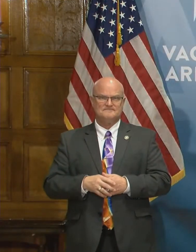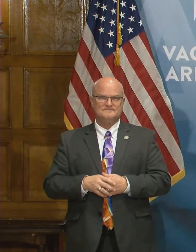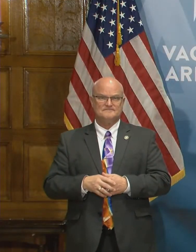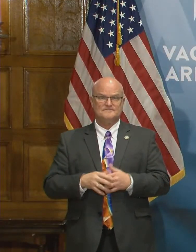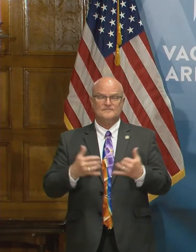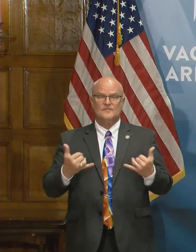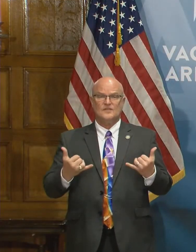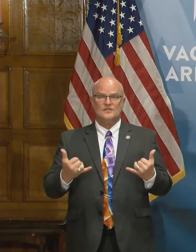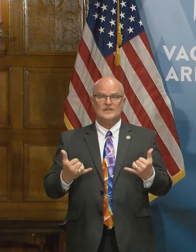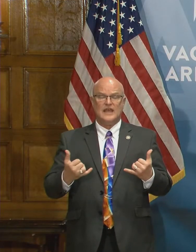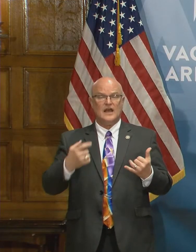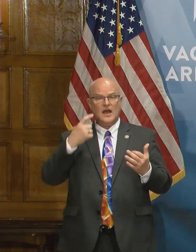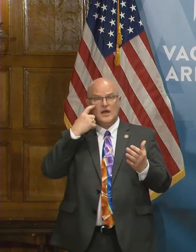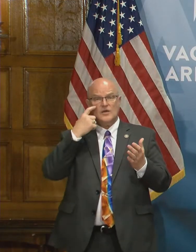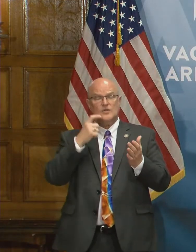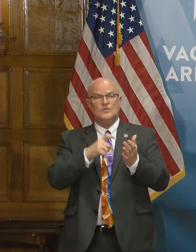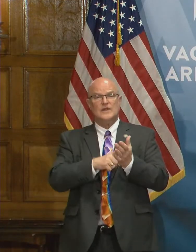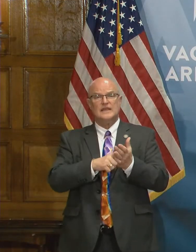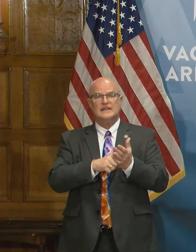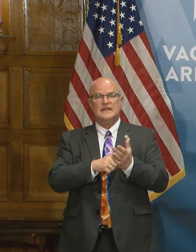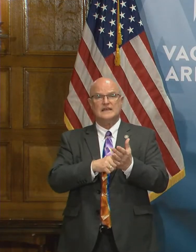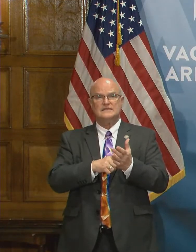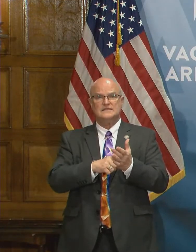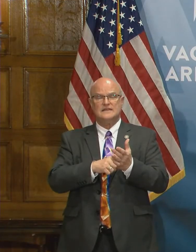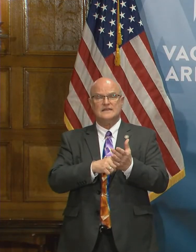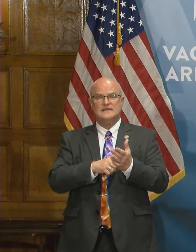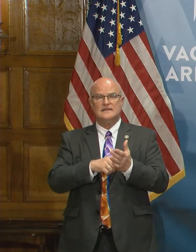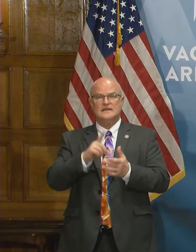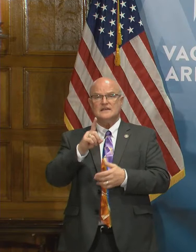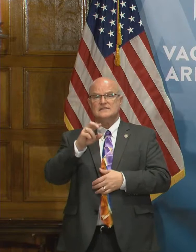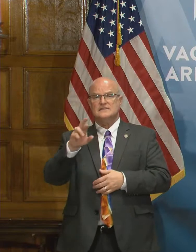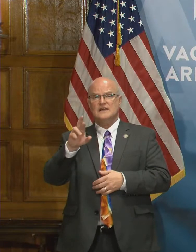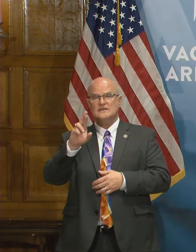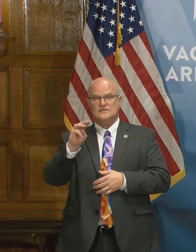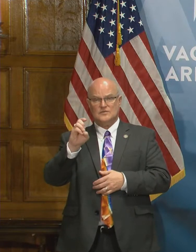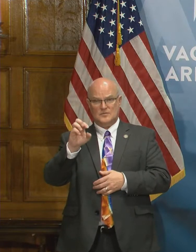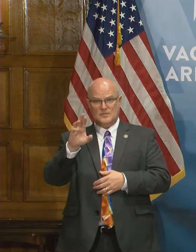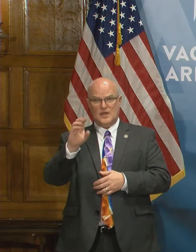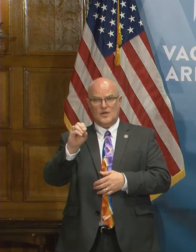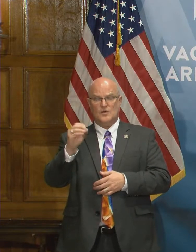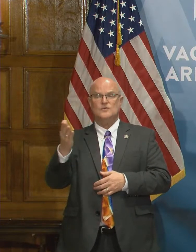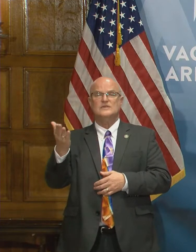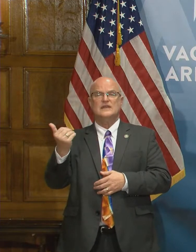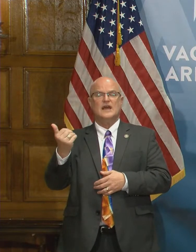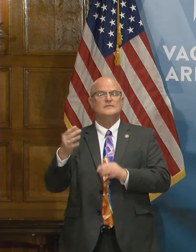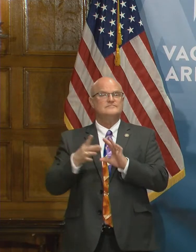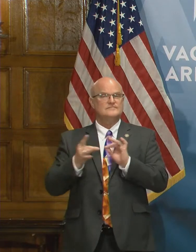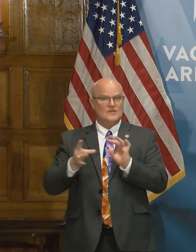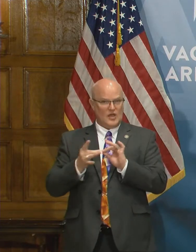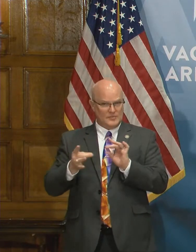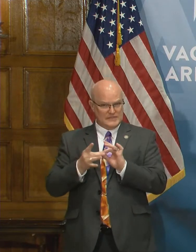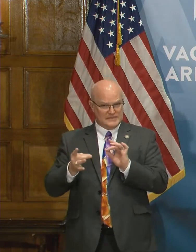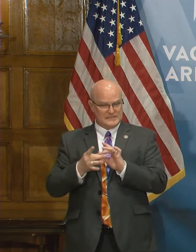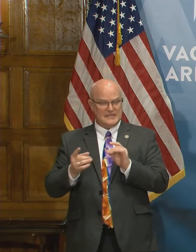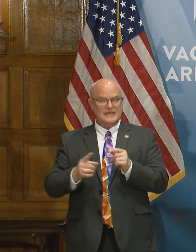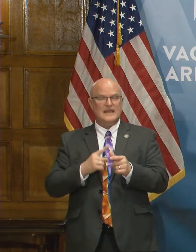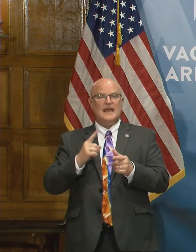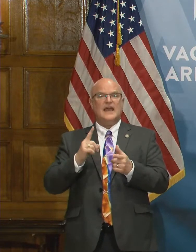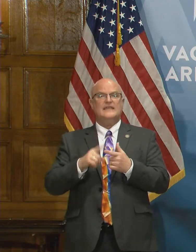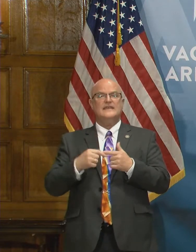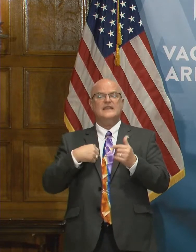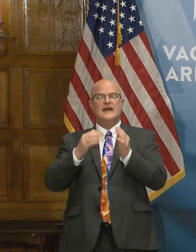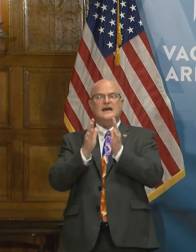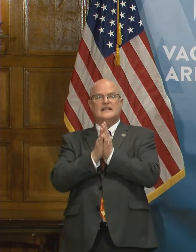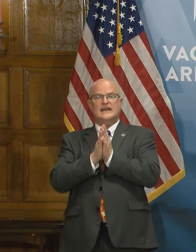And with that, let me recognize Dr. Romero come for his comments, and then